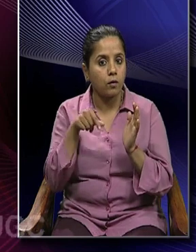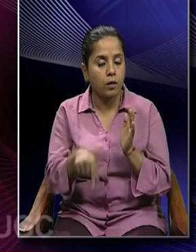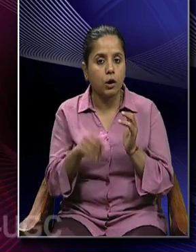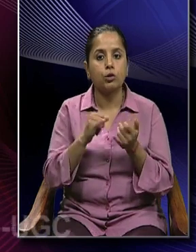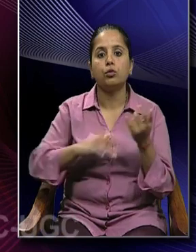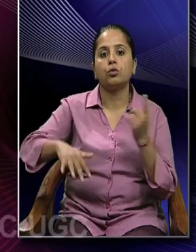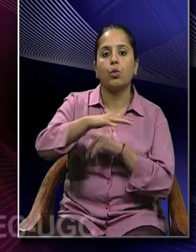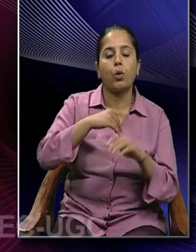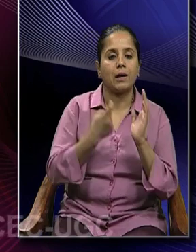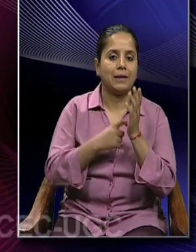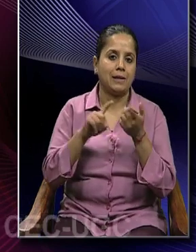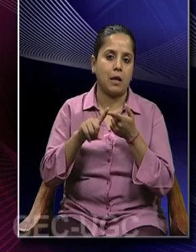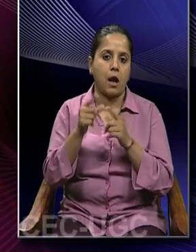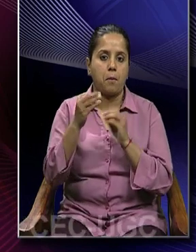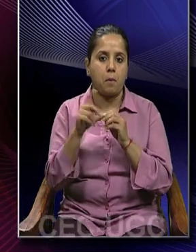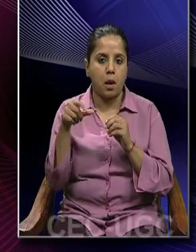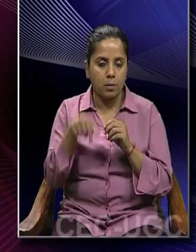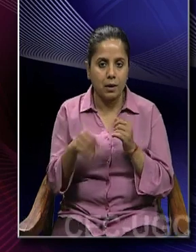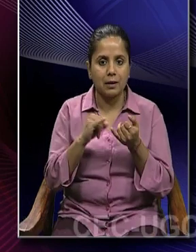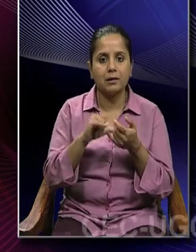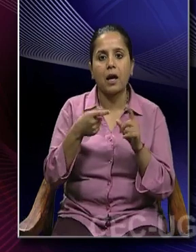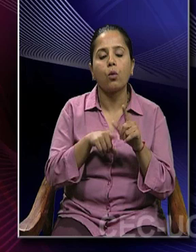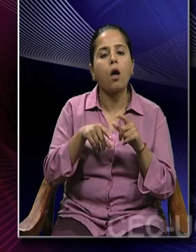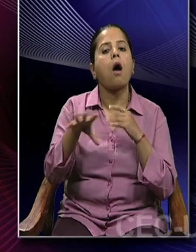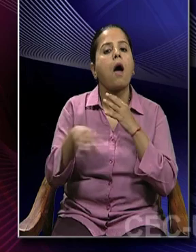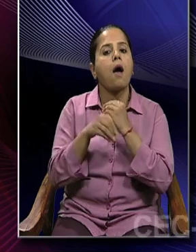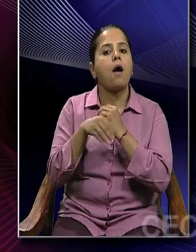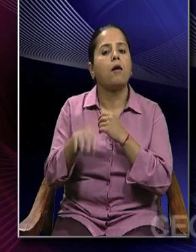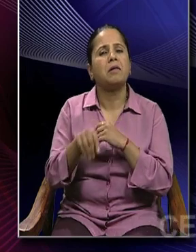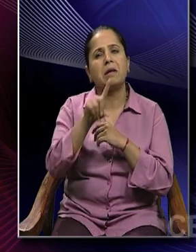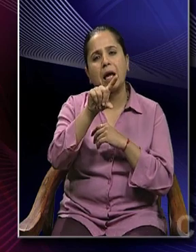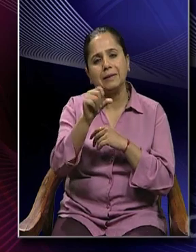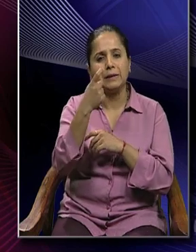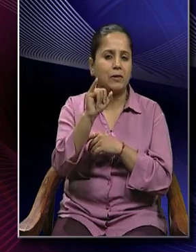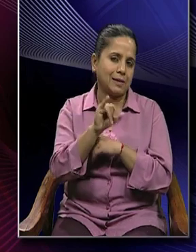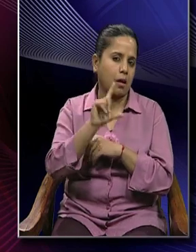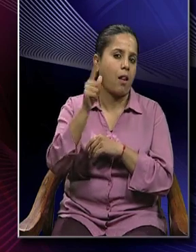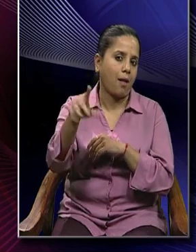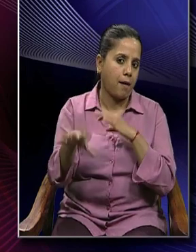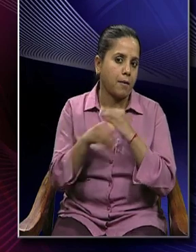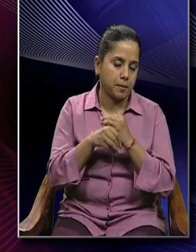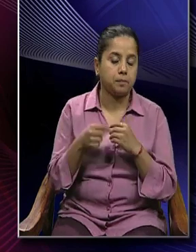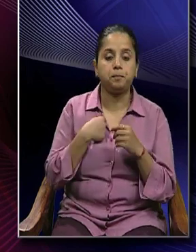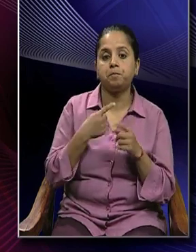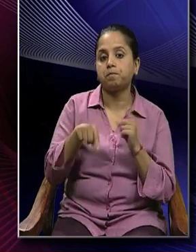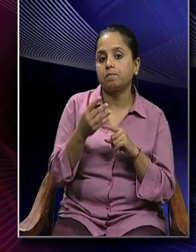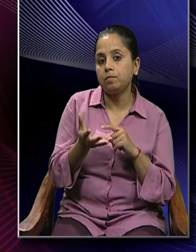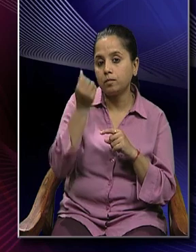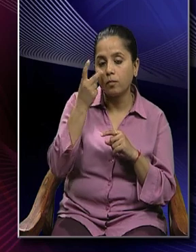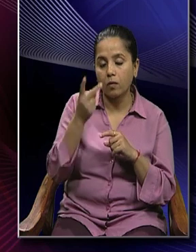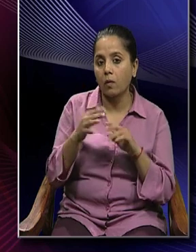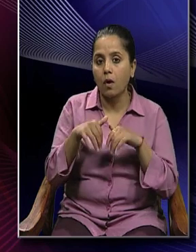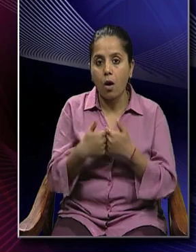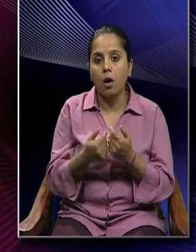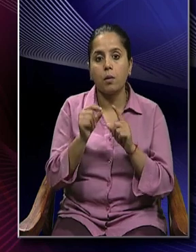democratic republic. Those secular was added later in 1976. And we find that